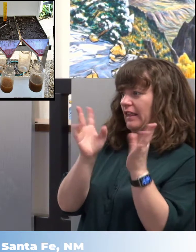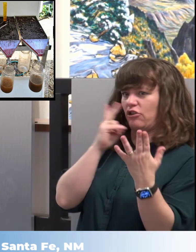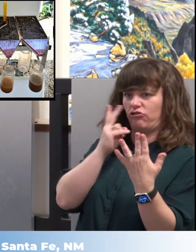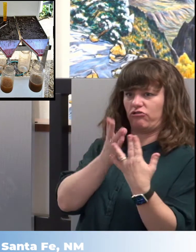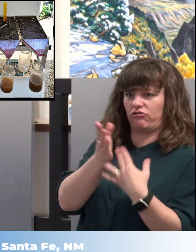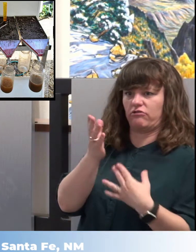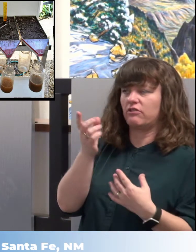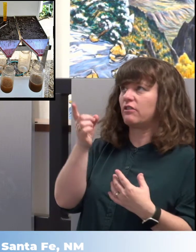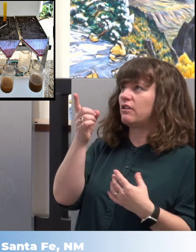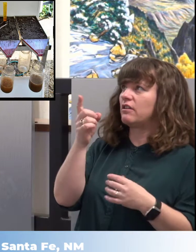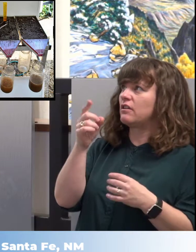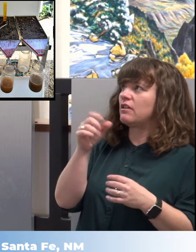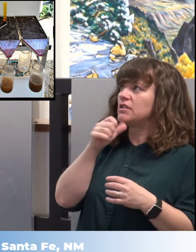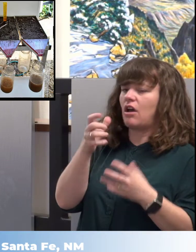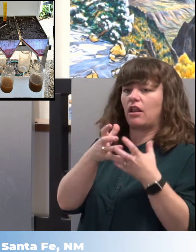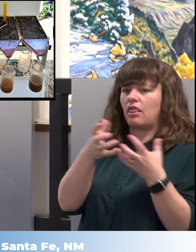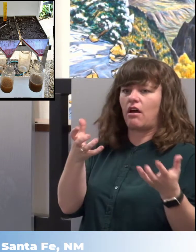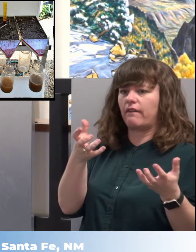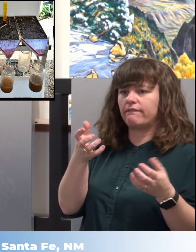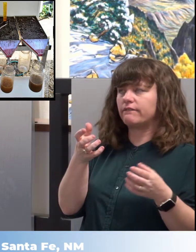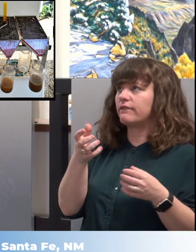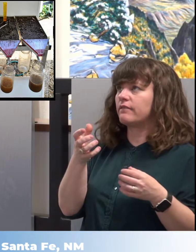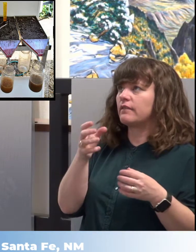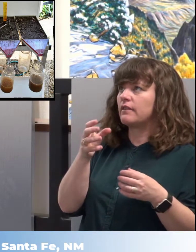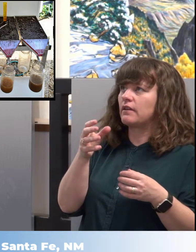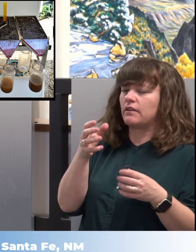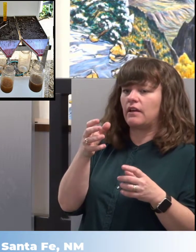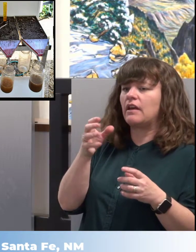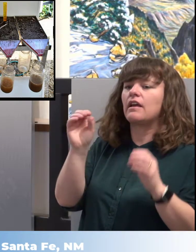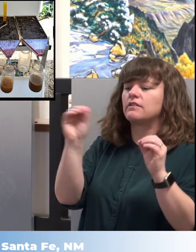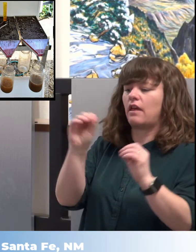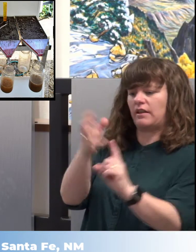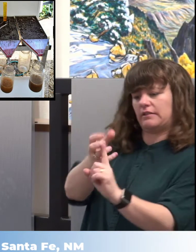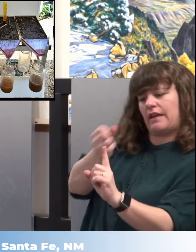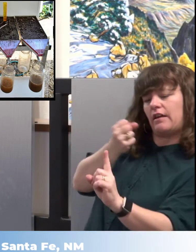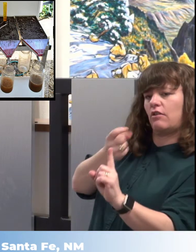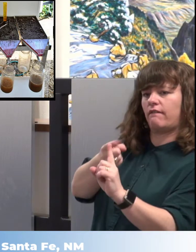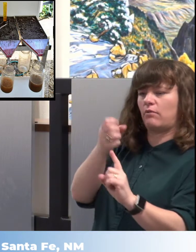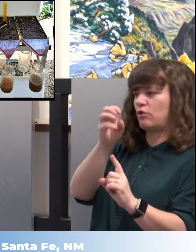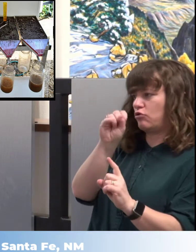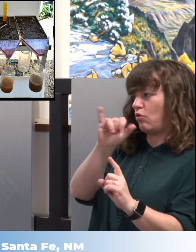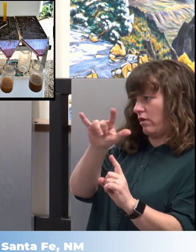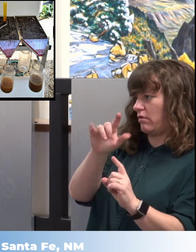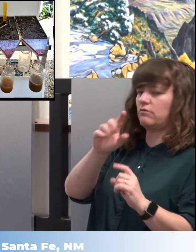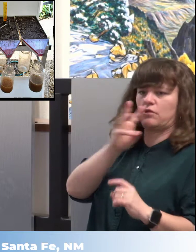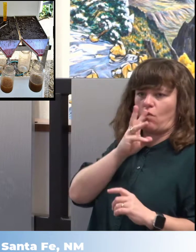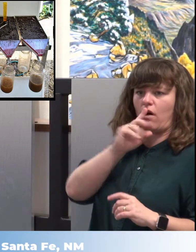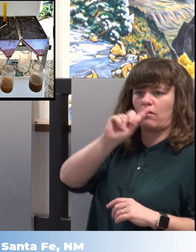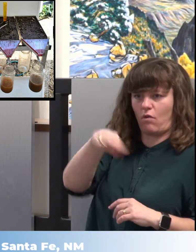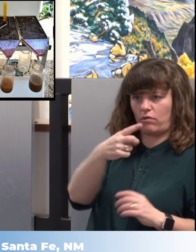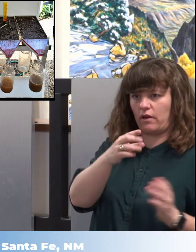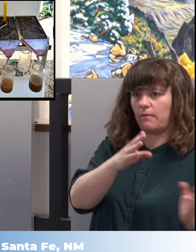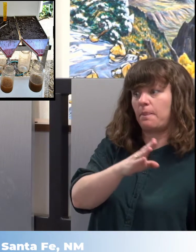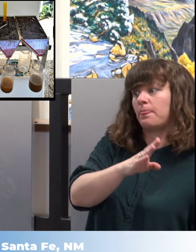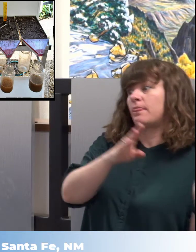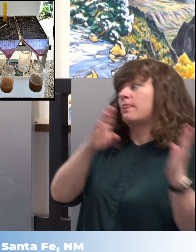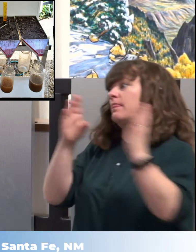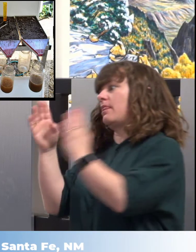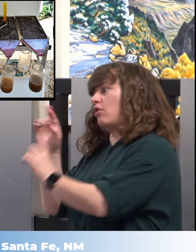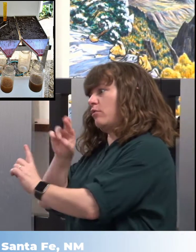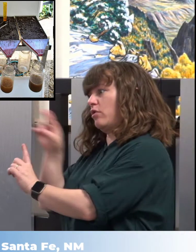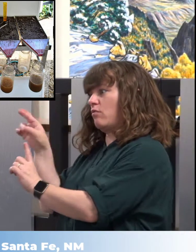dissolved. It hasn't got really anything that, it hasn't taken anything out of the soil. just the water has gone through. The extreme case on your right